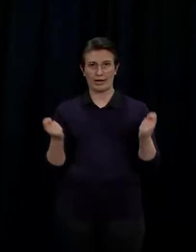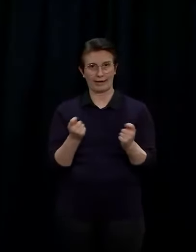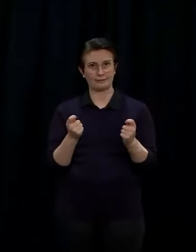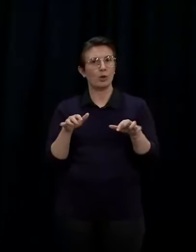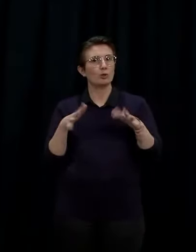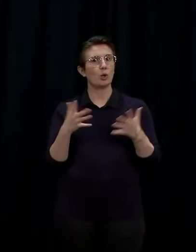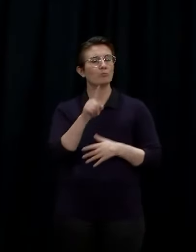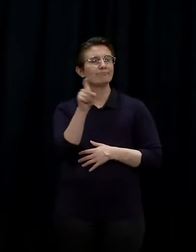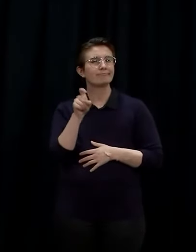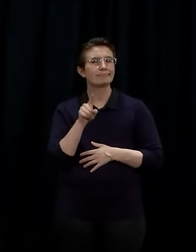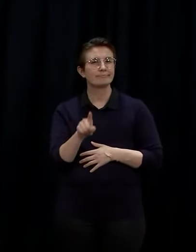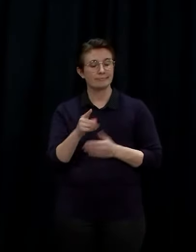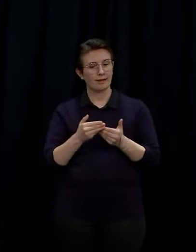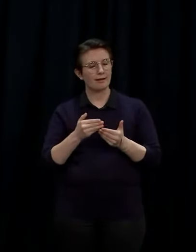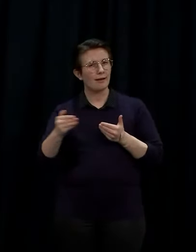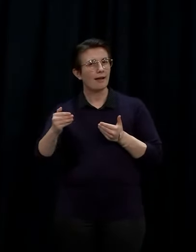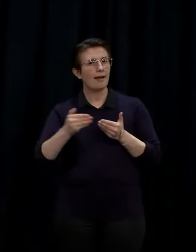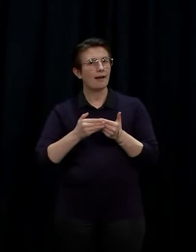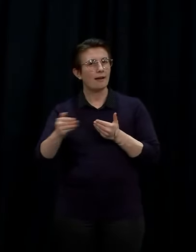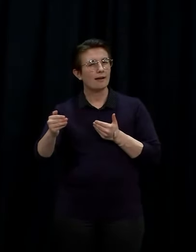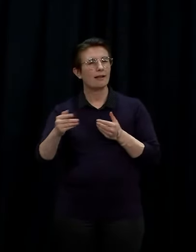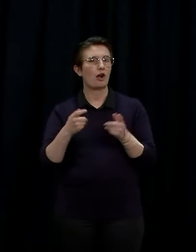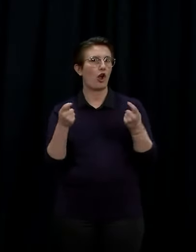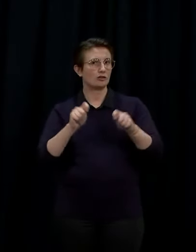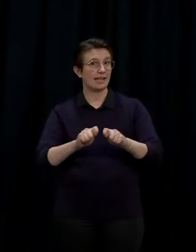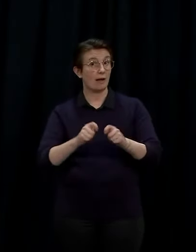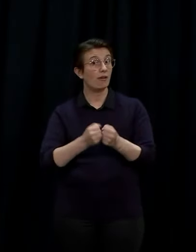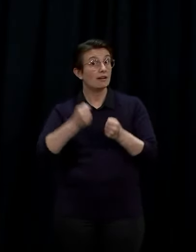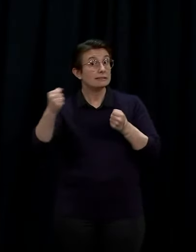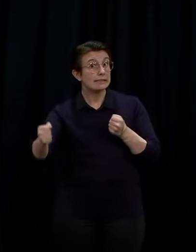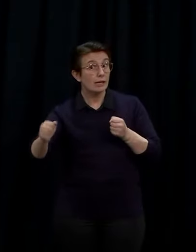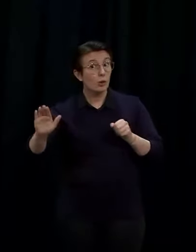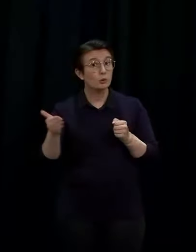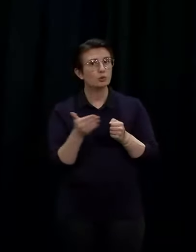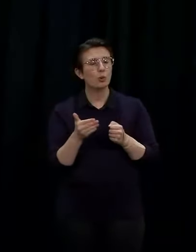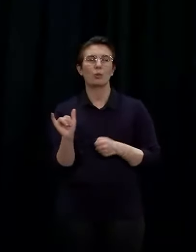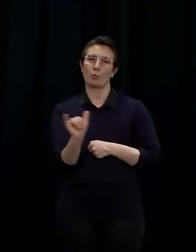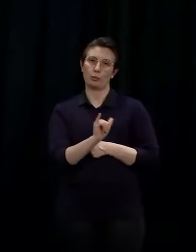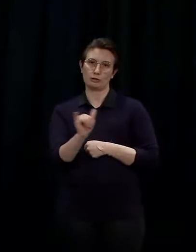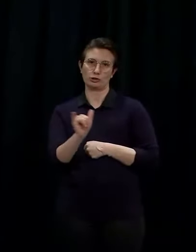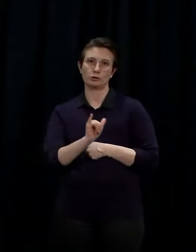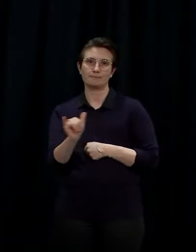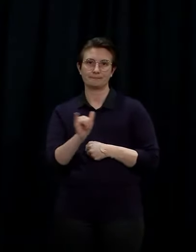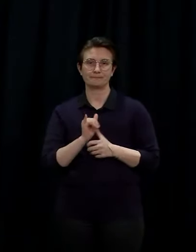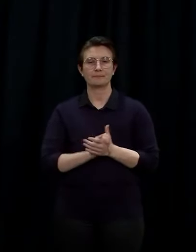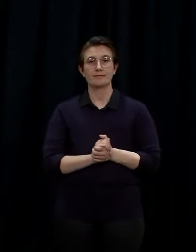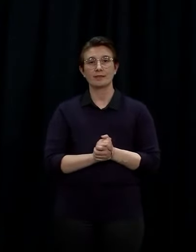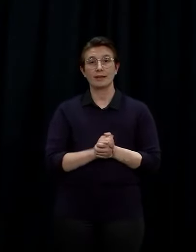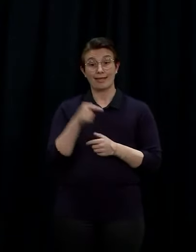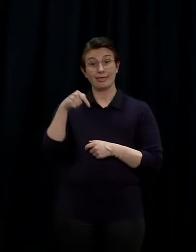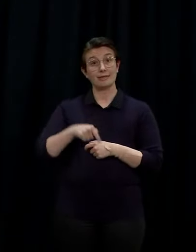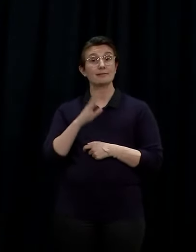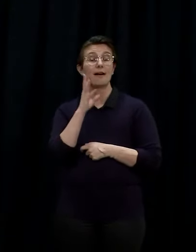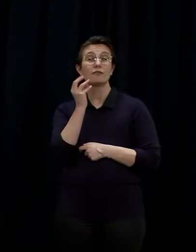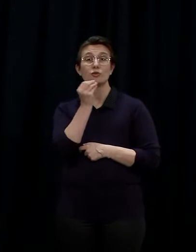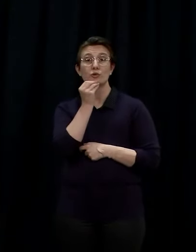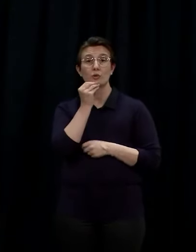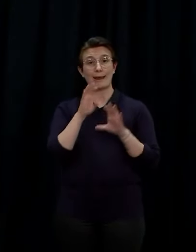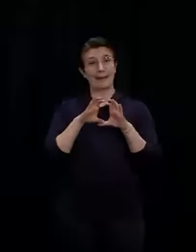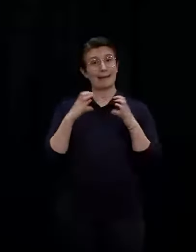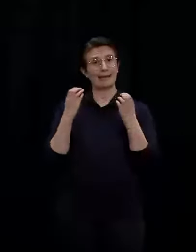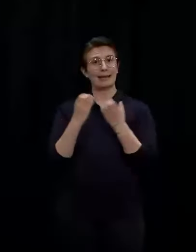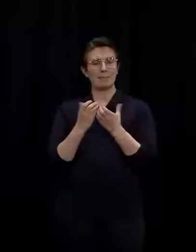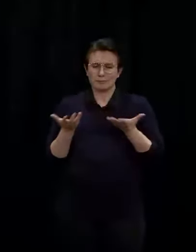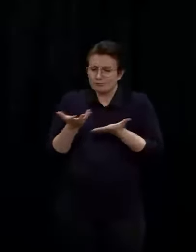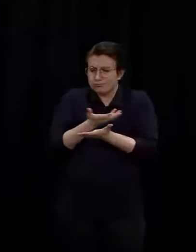this afternoon to look at our latest data and consider the advice of experts. Based on all the information in front of